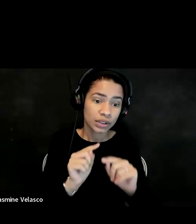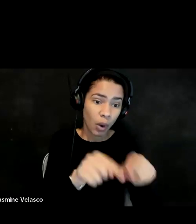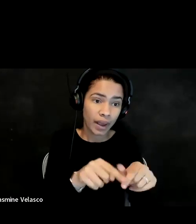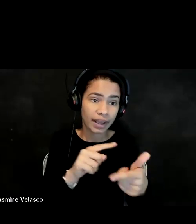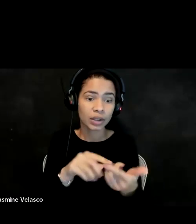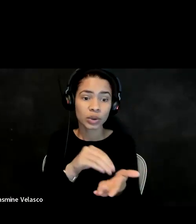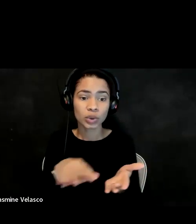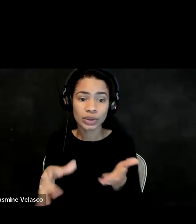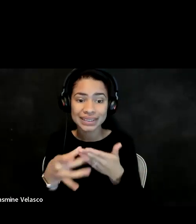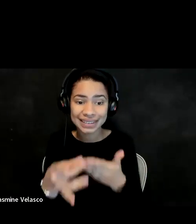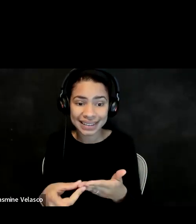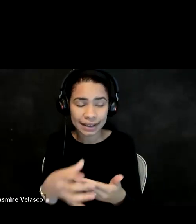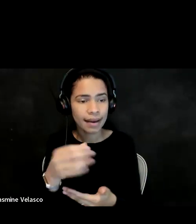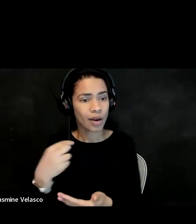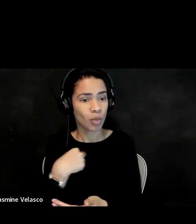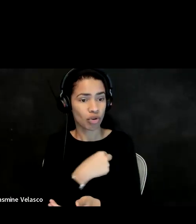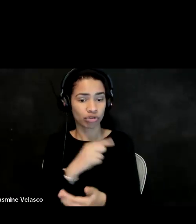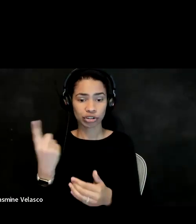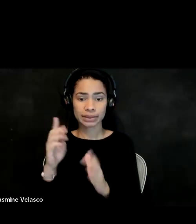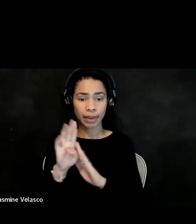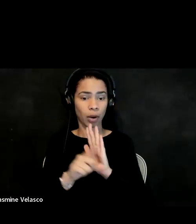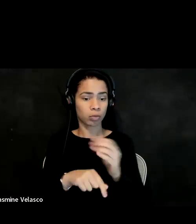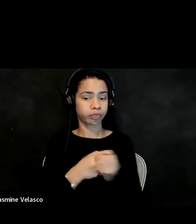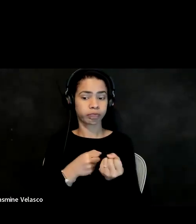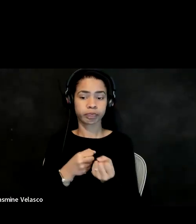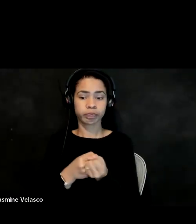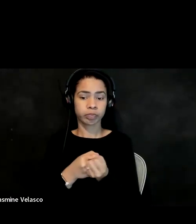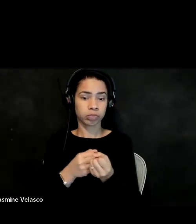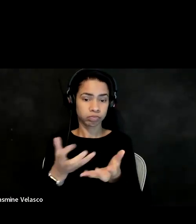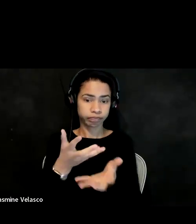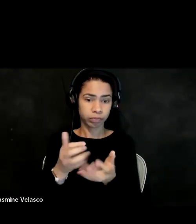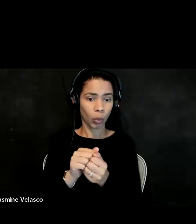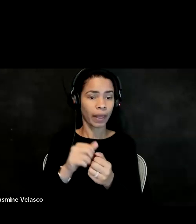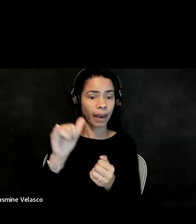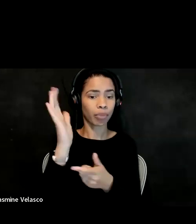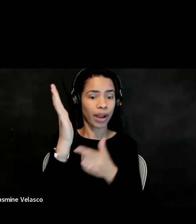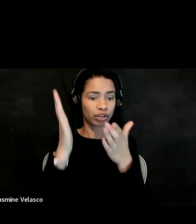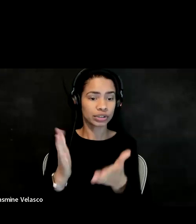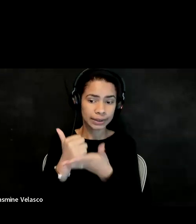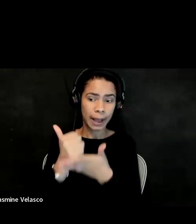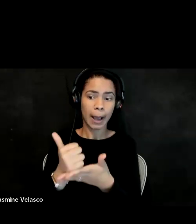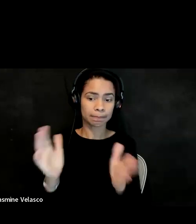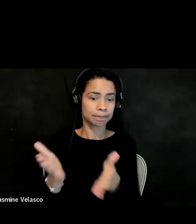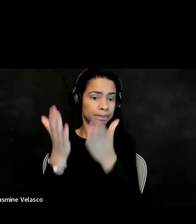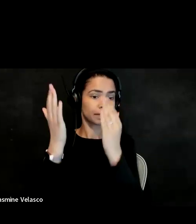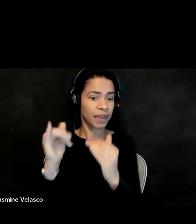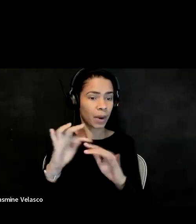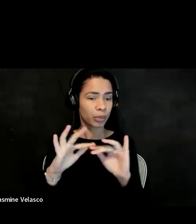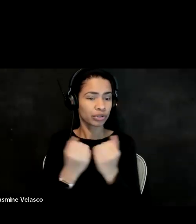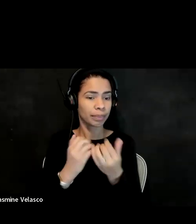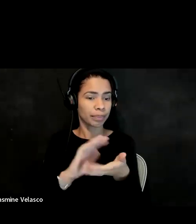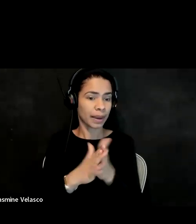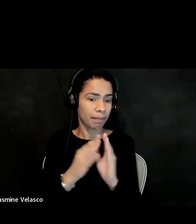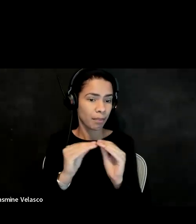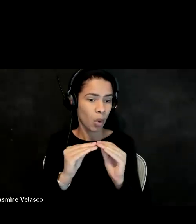students leading them, and we're just working with the student presenters to develop that workshop into an effective